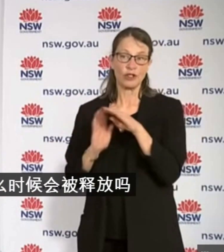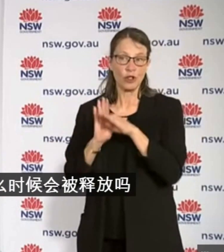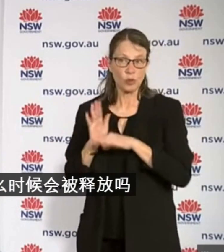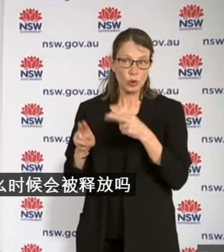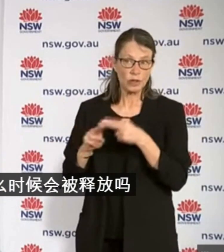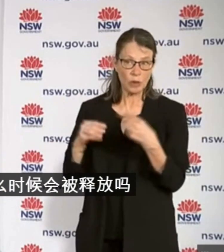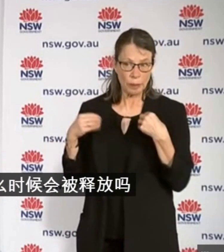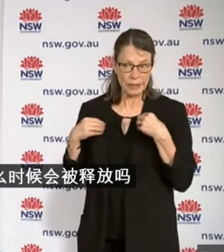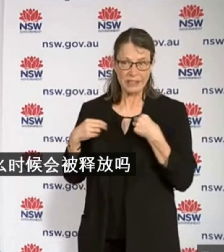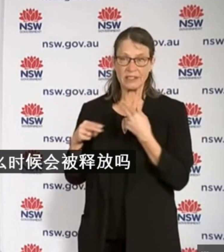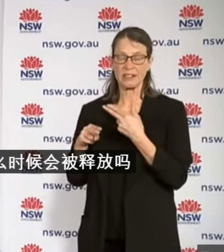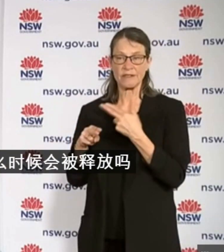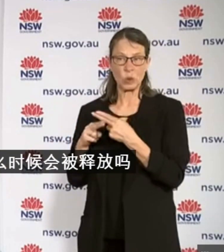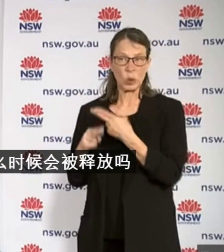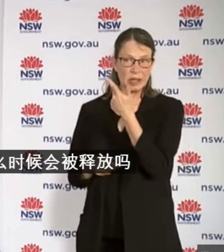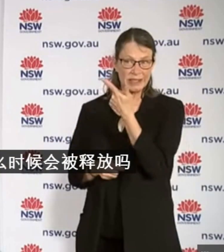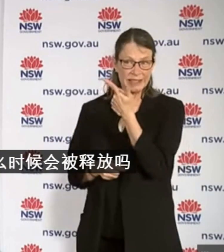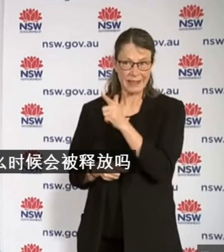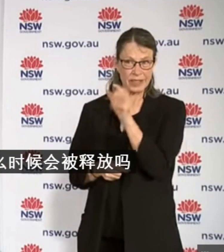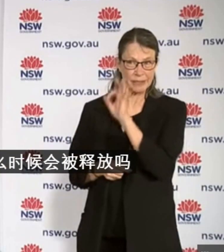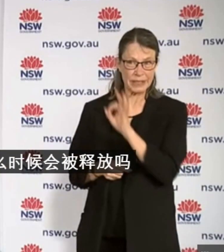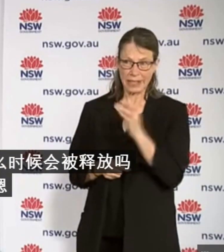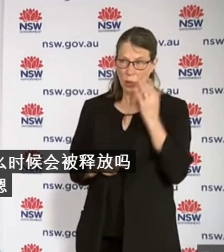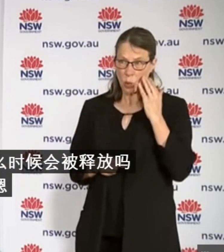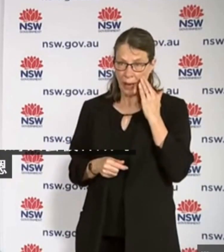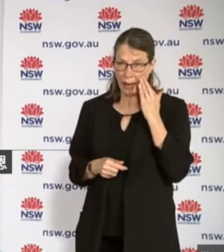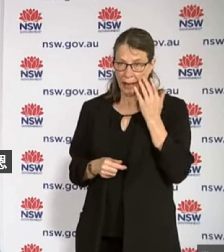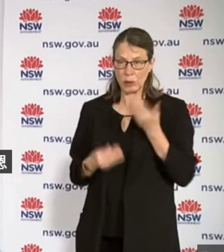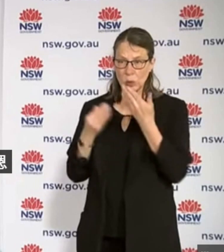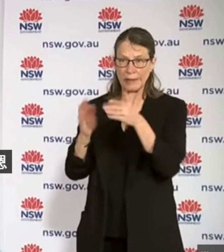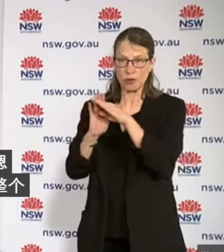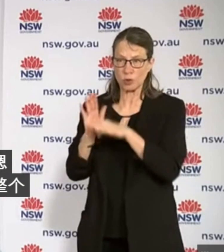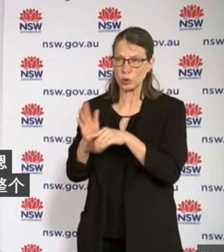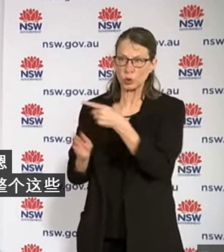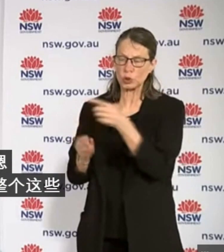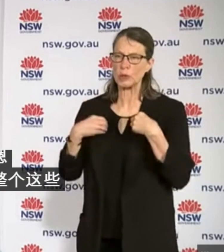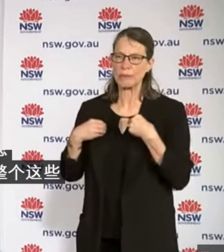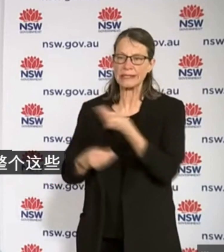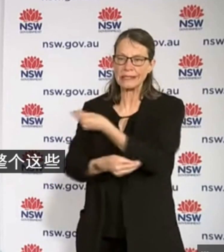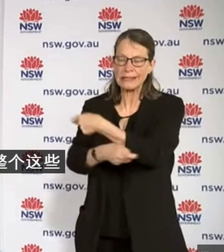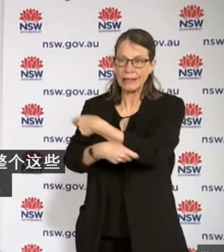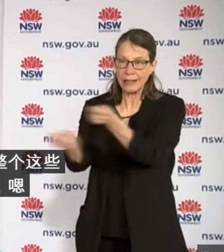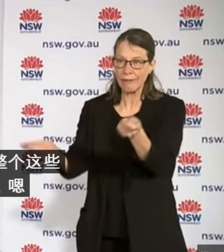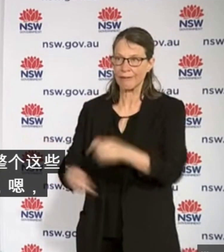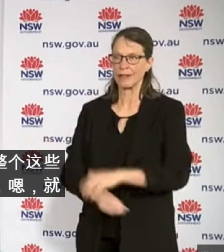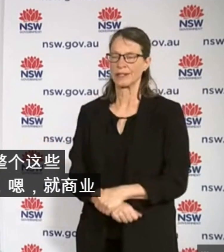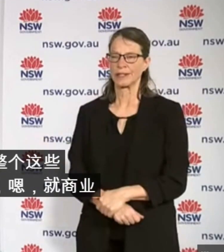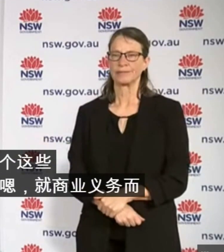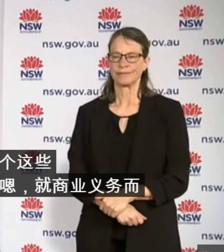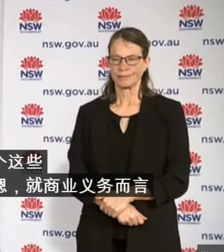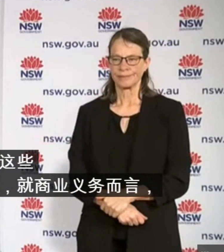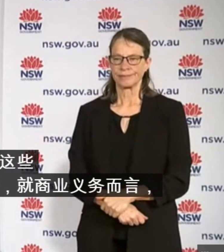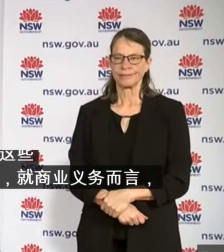they'll be released? So they were drafted by Parliamentary Council, draft those orders. In terms